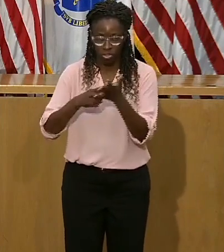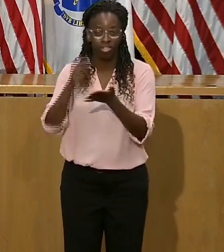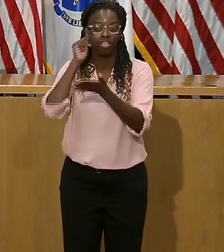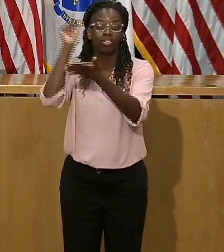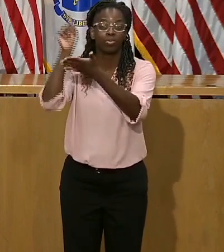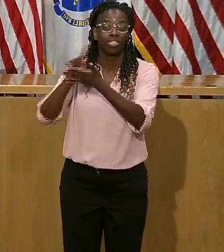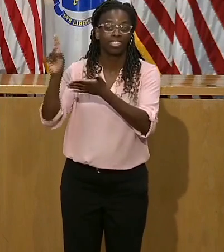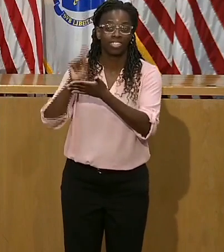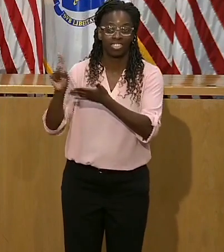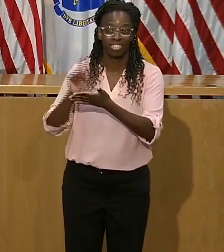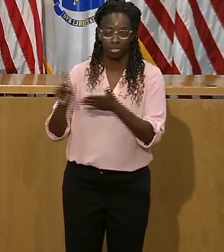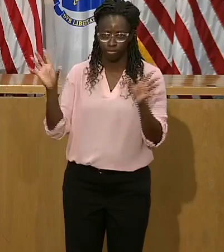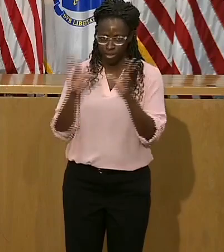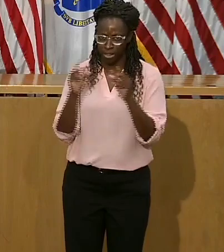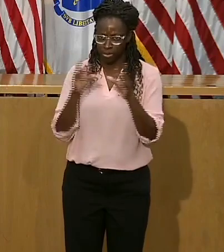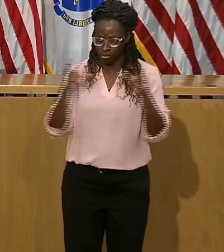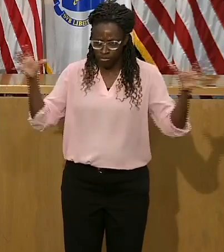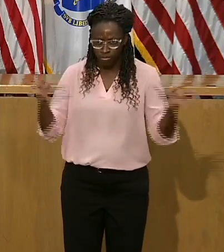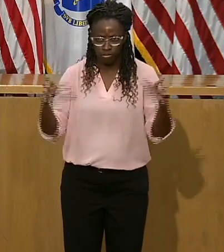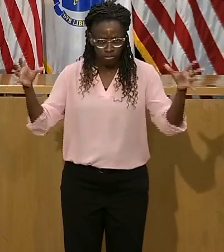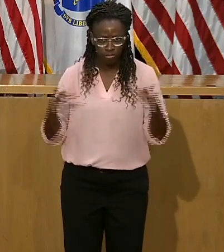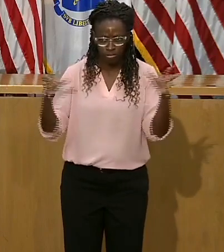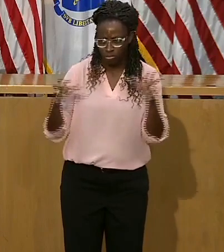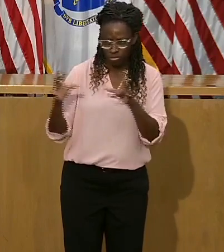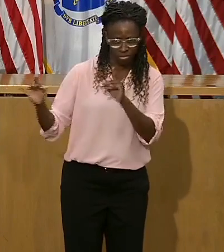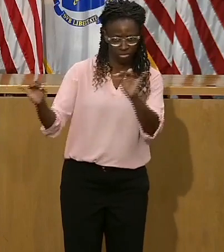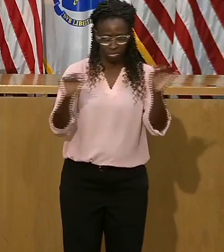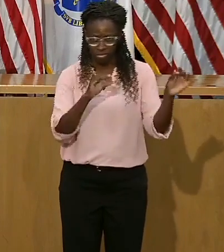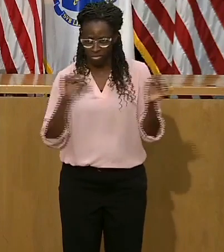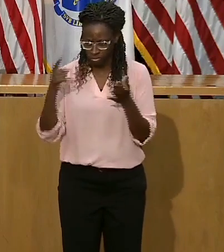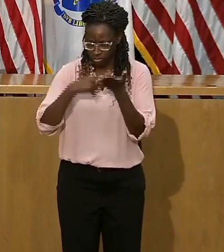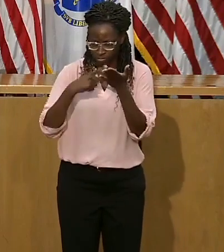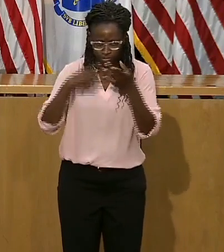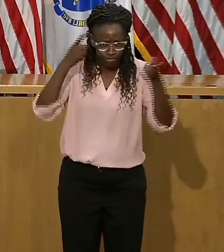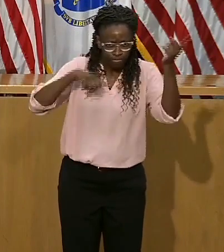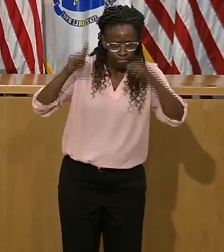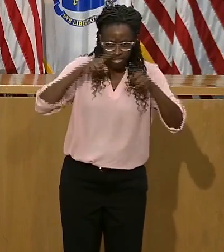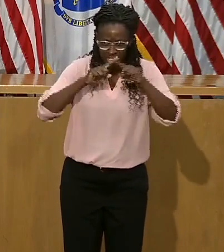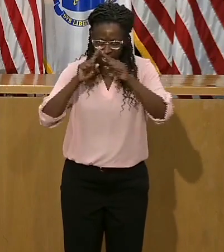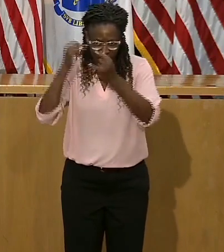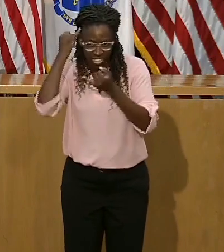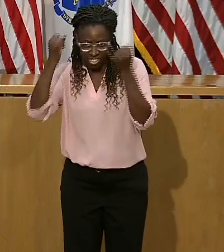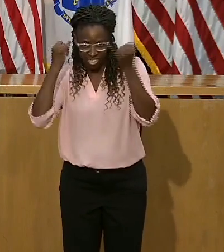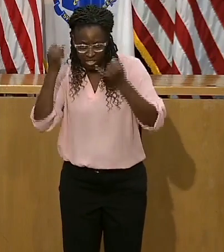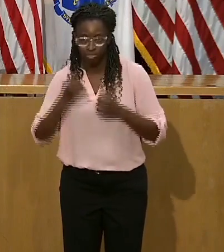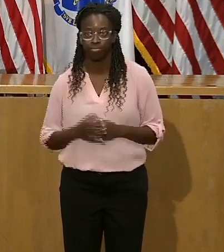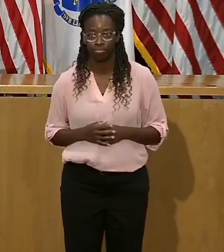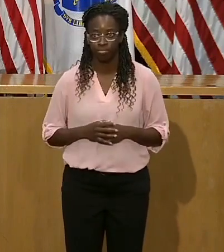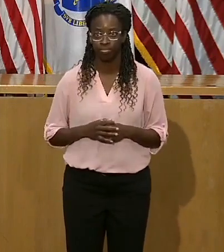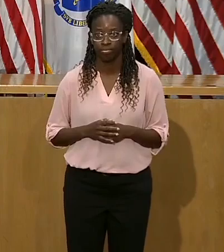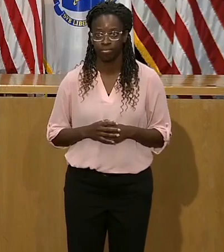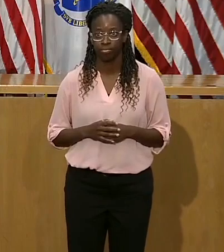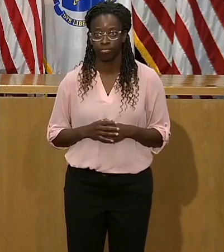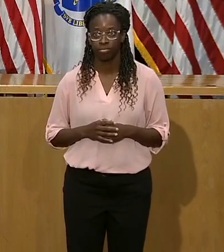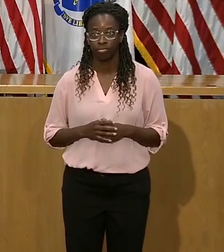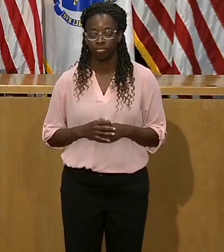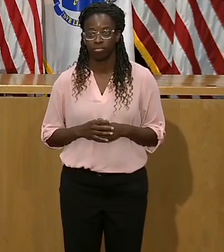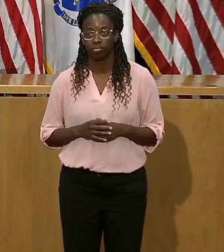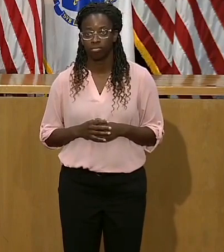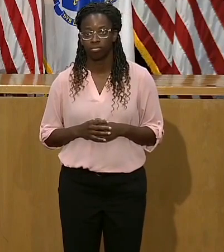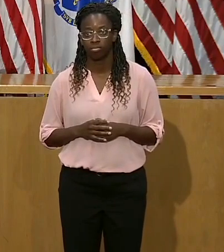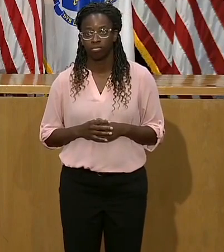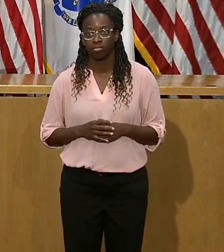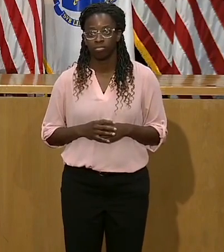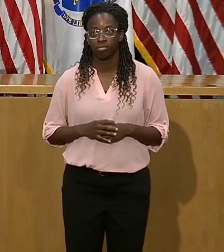share information and foster collaboration. At every step of the way, we worked hand in hand, well, never actually holding